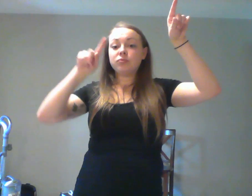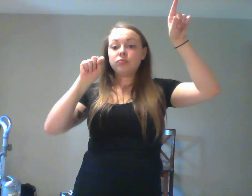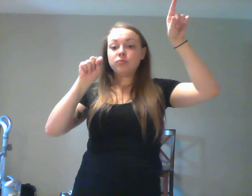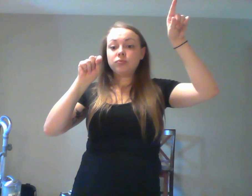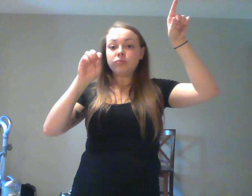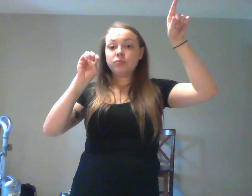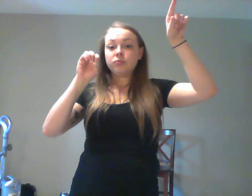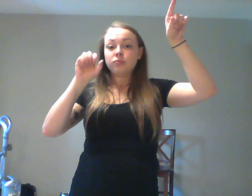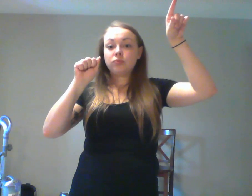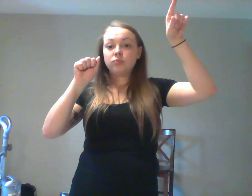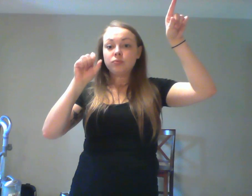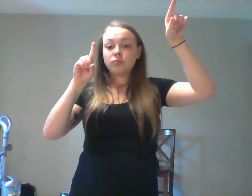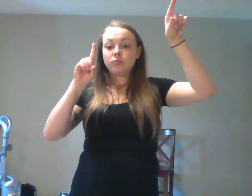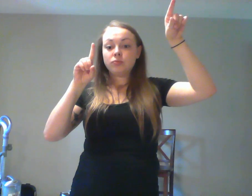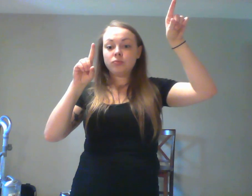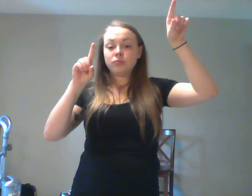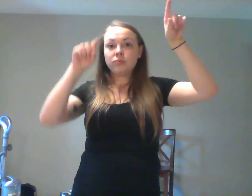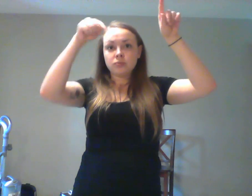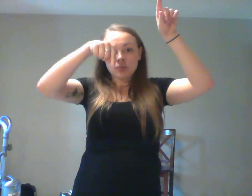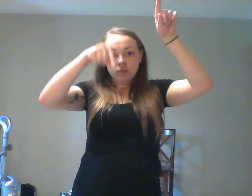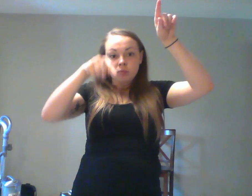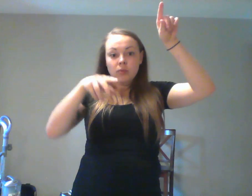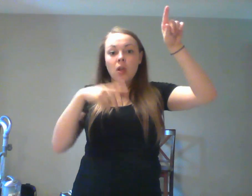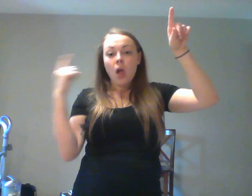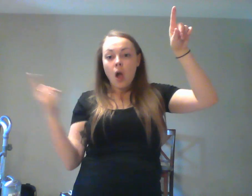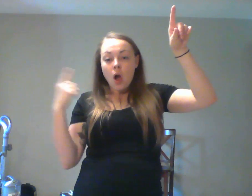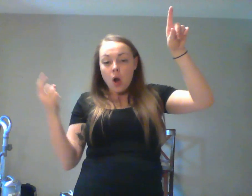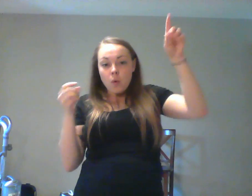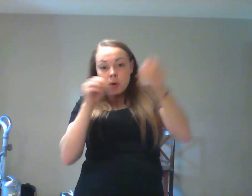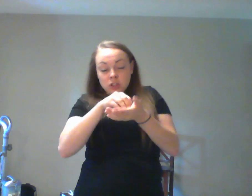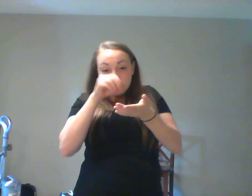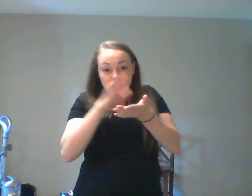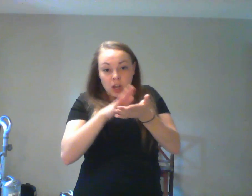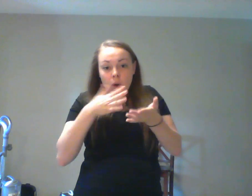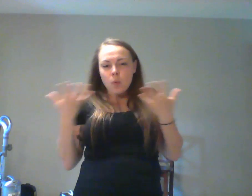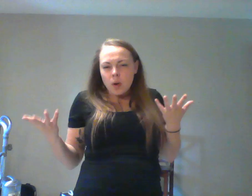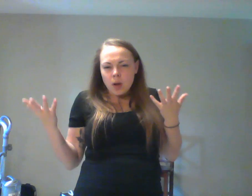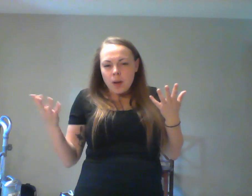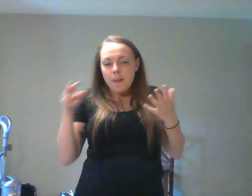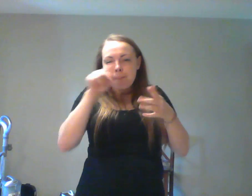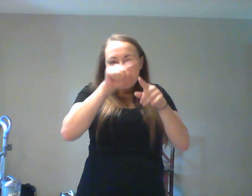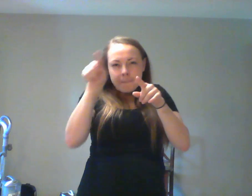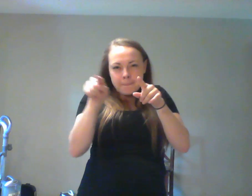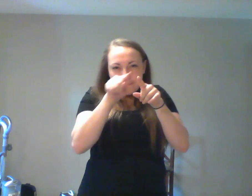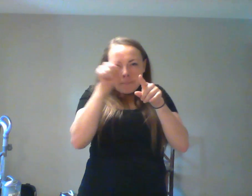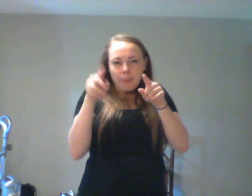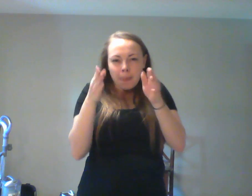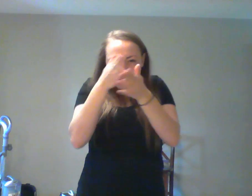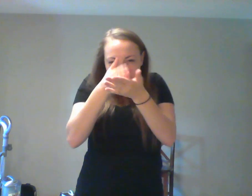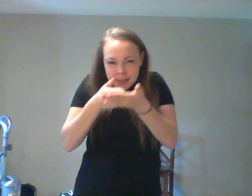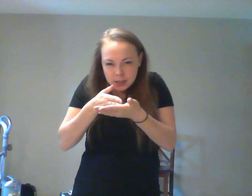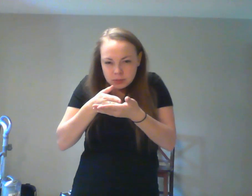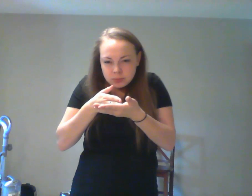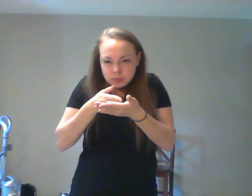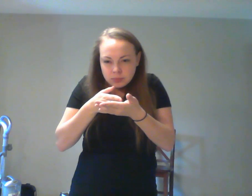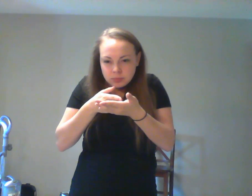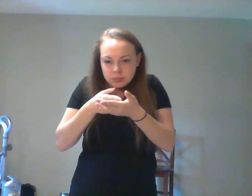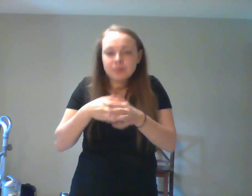it. Tell me. Main idea. Excellent. Put the main idea in the center. I'm going to volunteer to tell me what the main idea